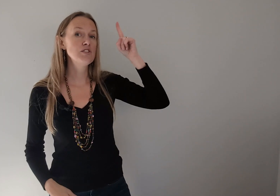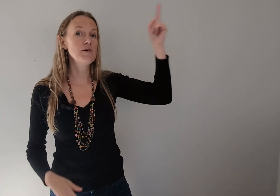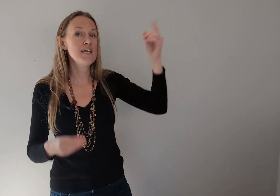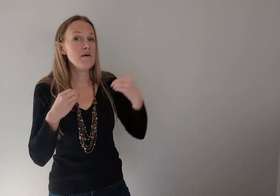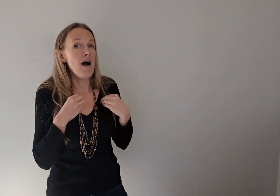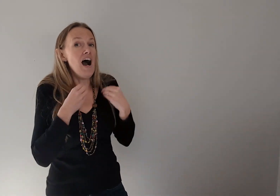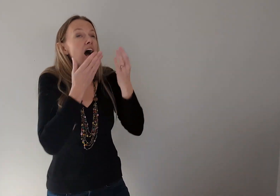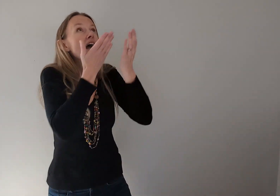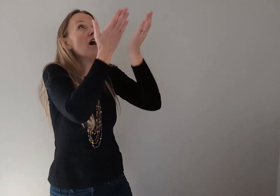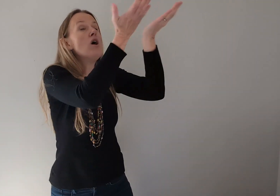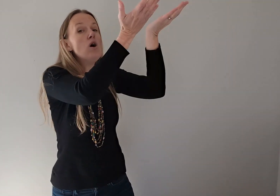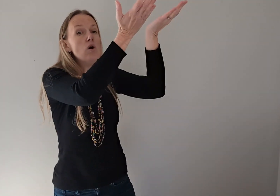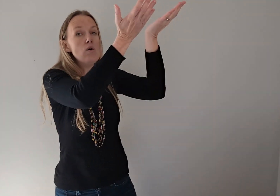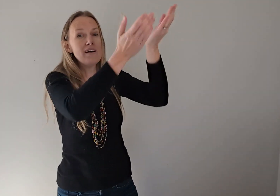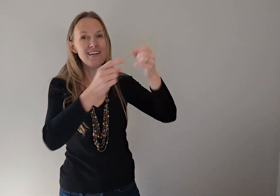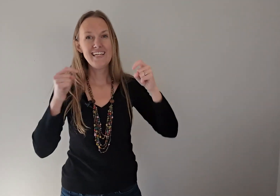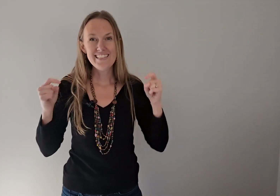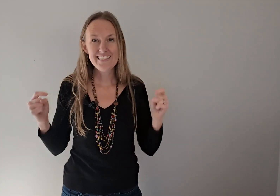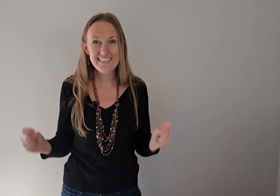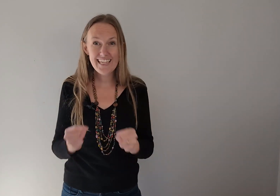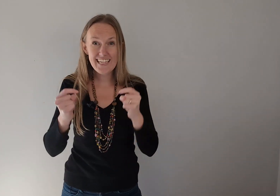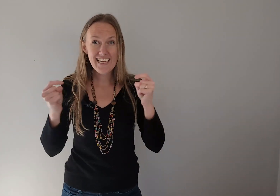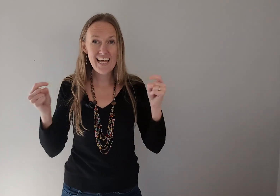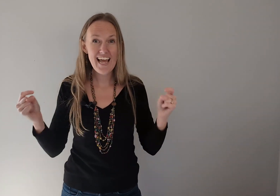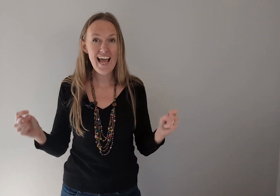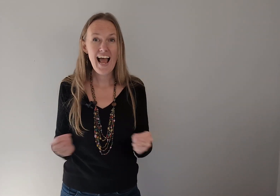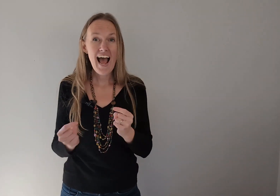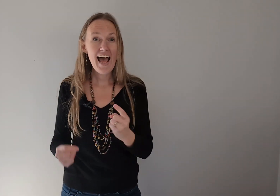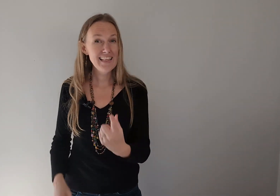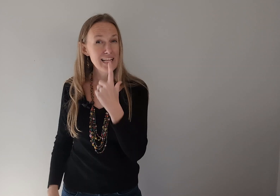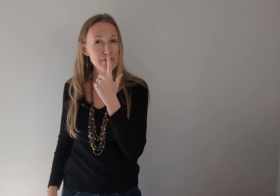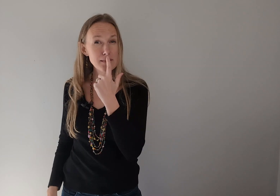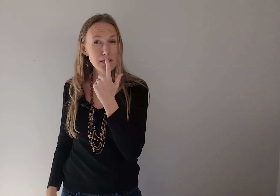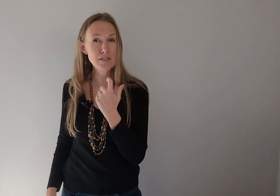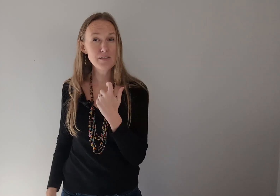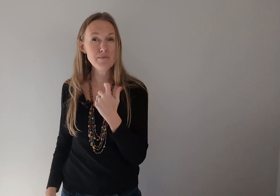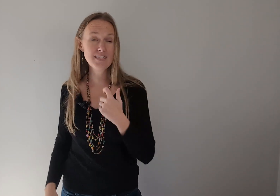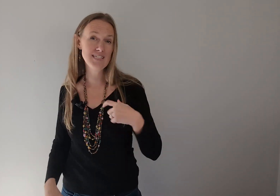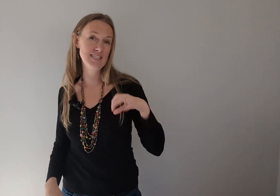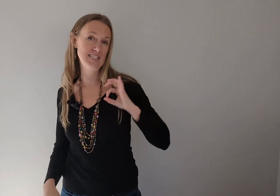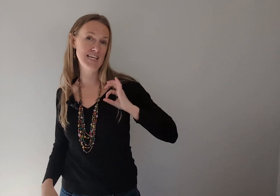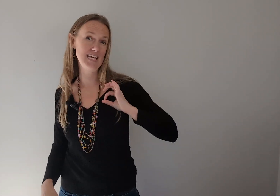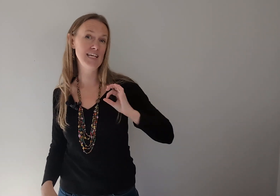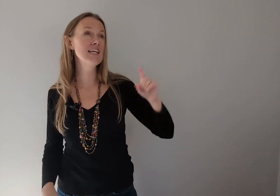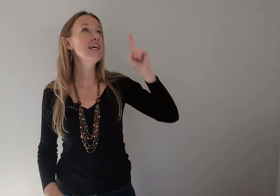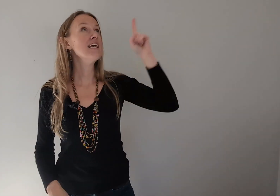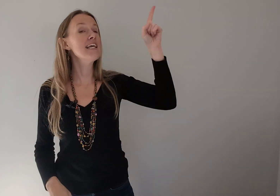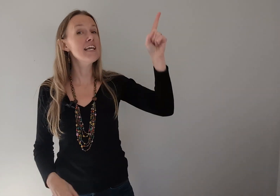to him I owe. Sin had left a crimson stain.